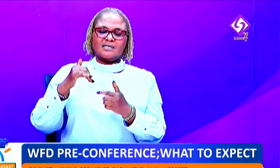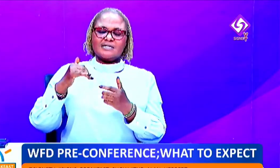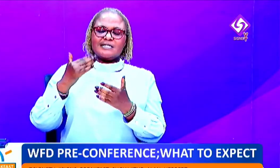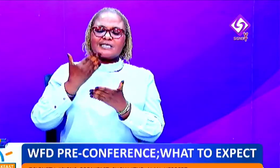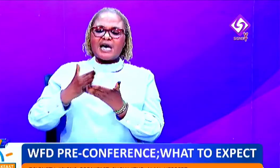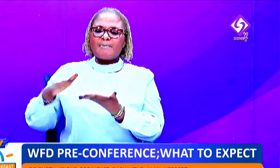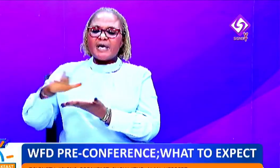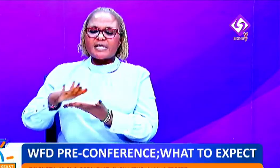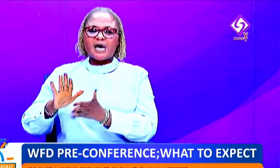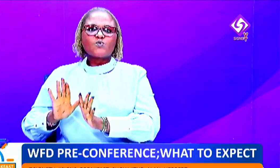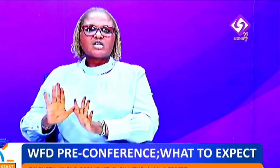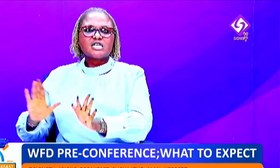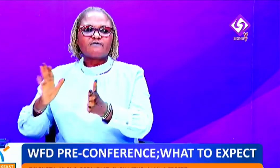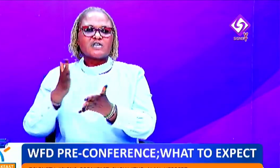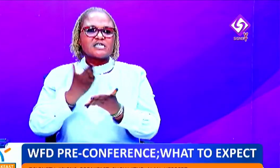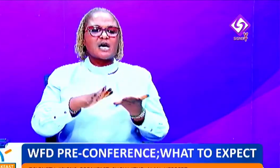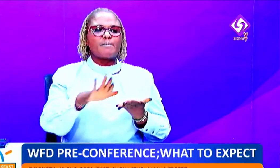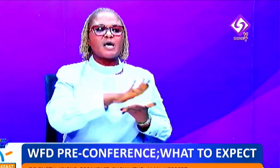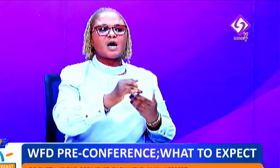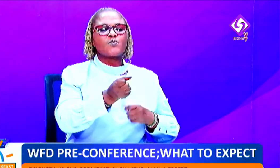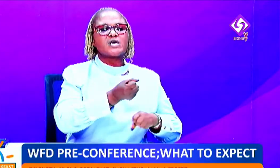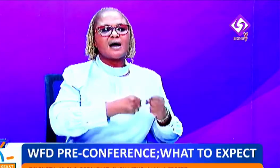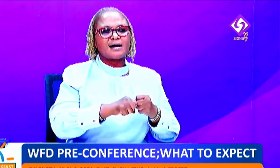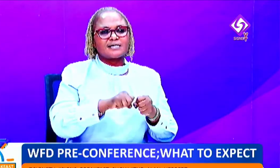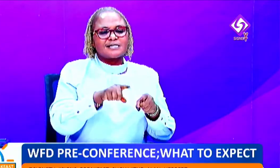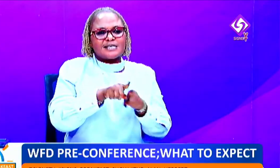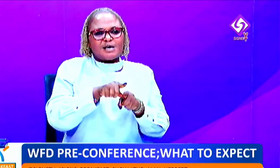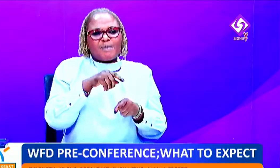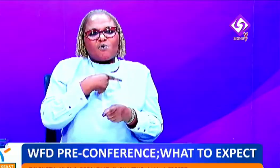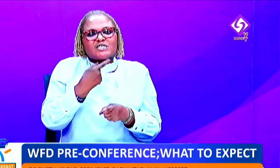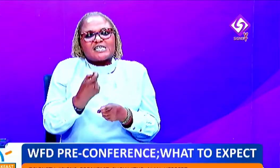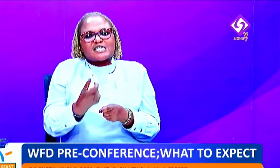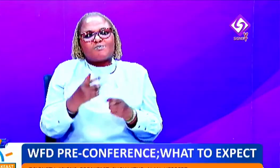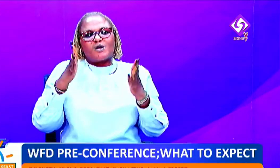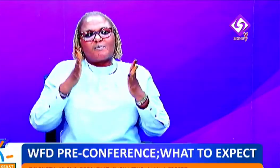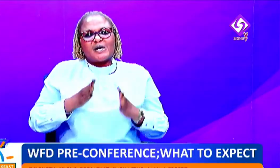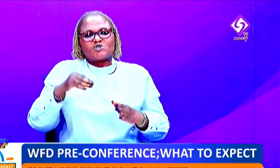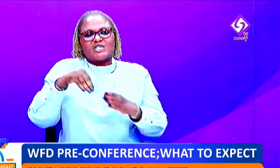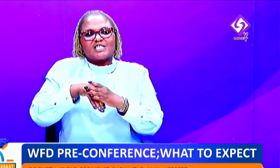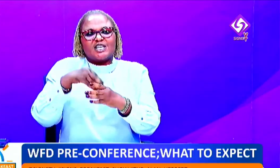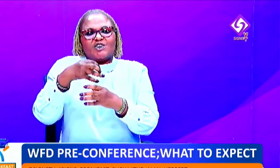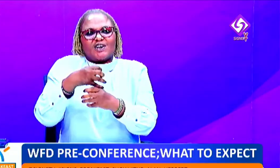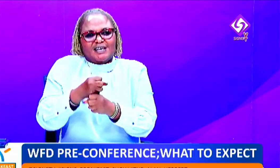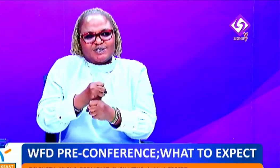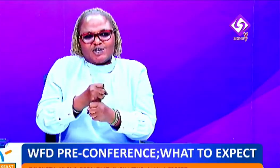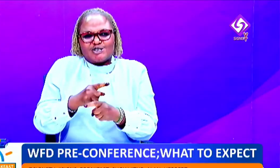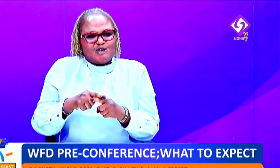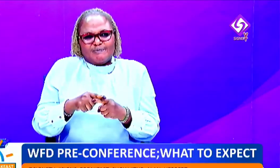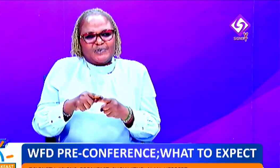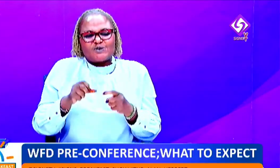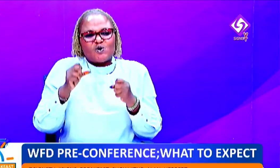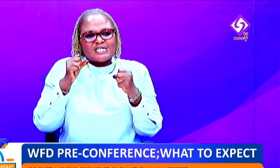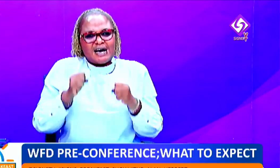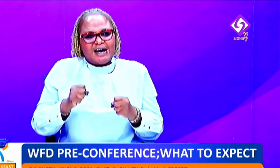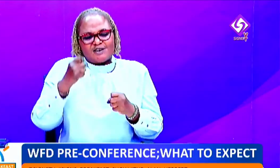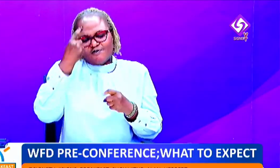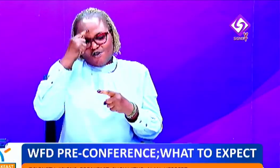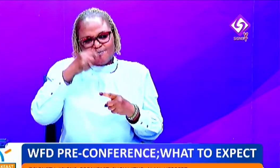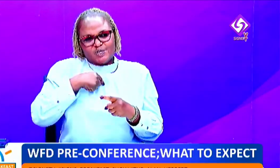it was the violator being a deaf man, not that some issues we would act on and some issues we would not act on. I was just a small person